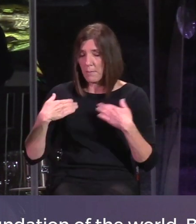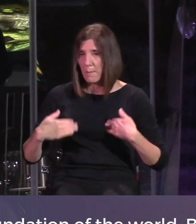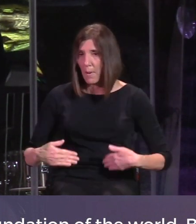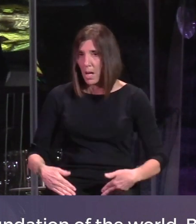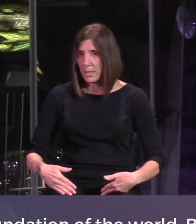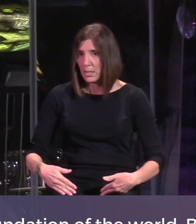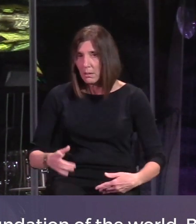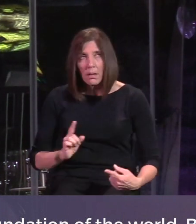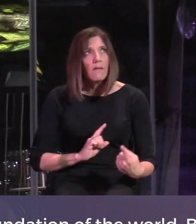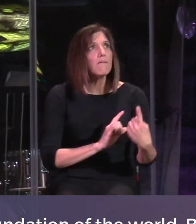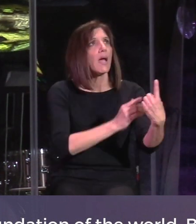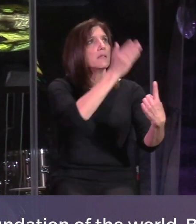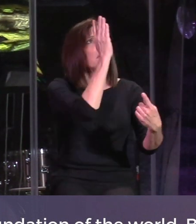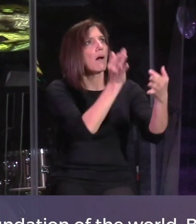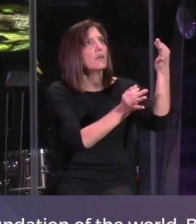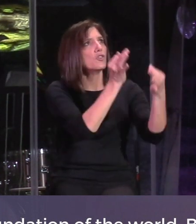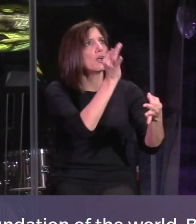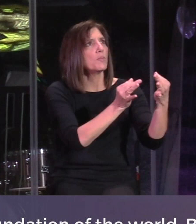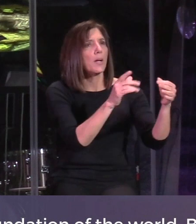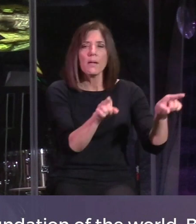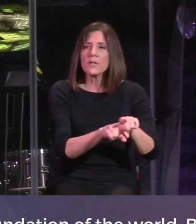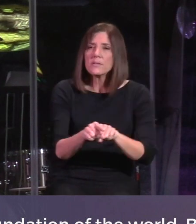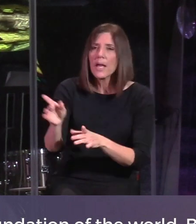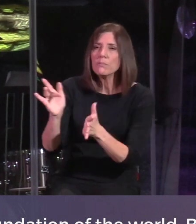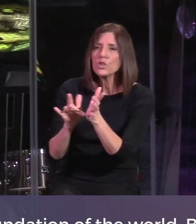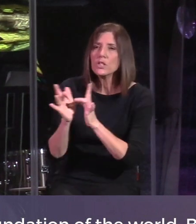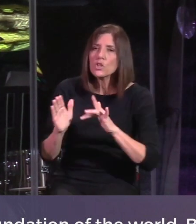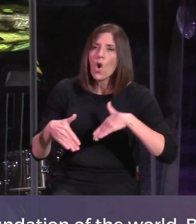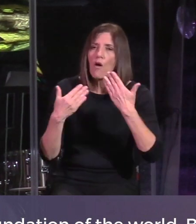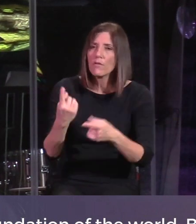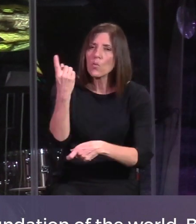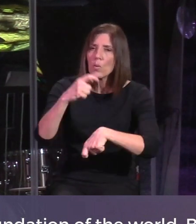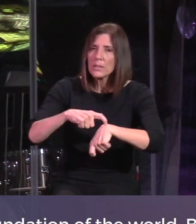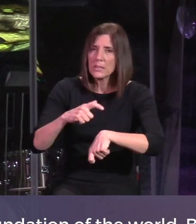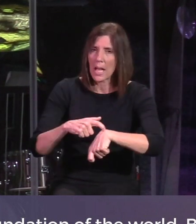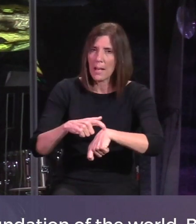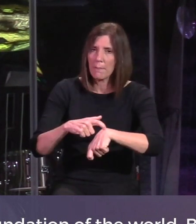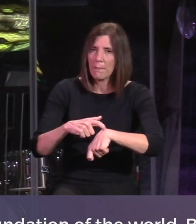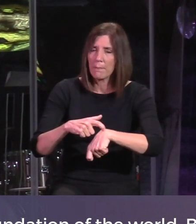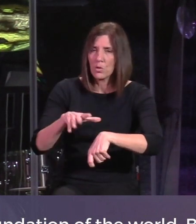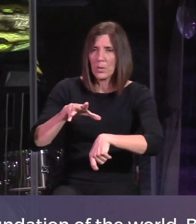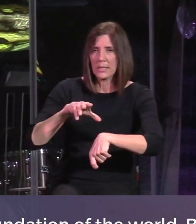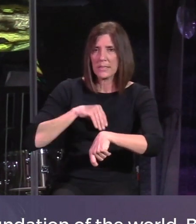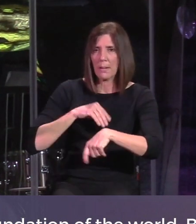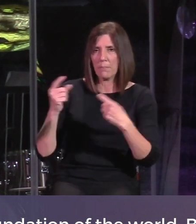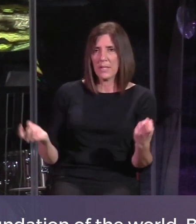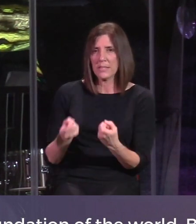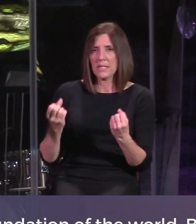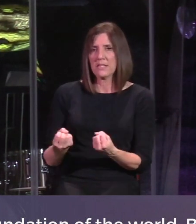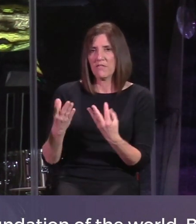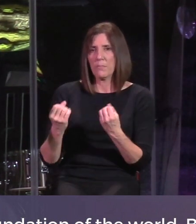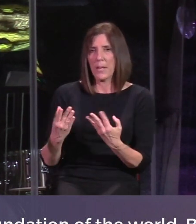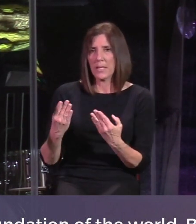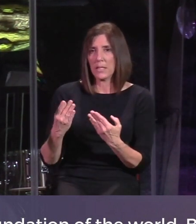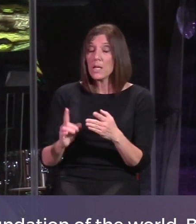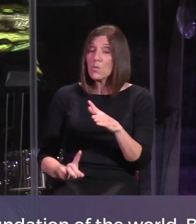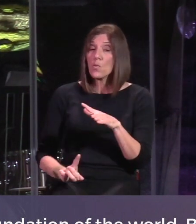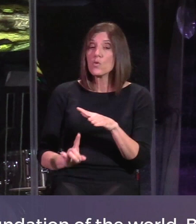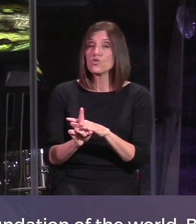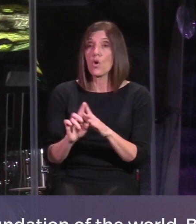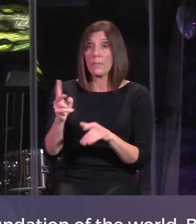so Christ, having been offered once to bear the sins of many, will appear a second time, not to deal with